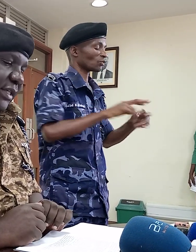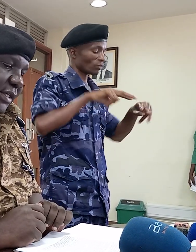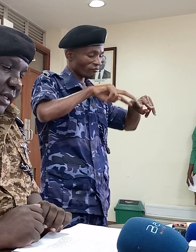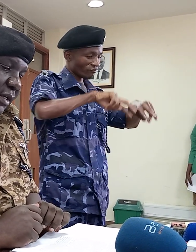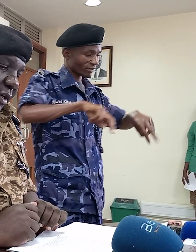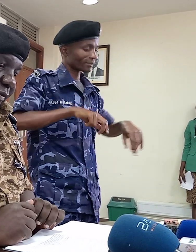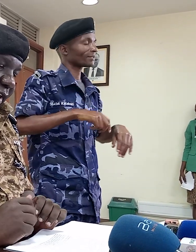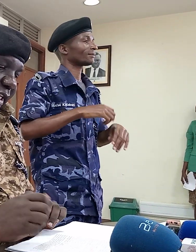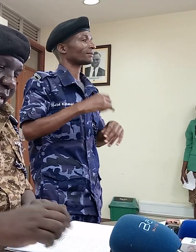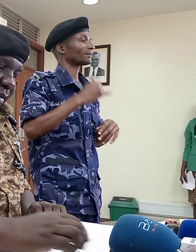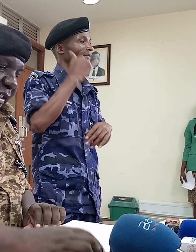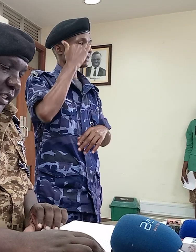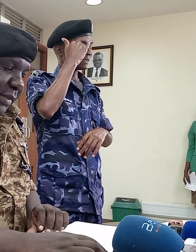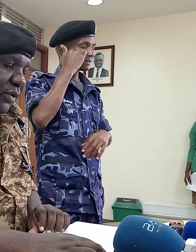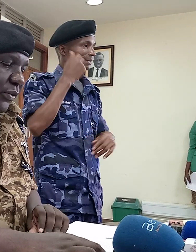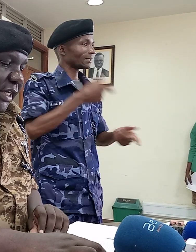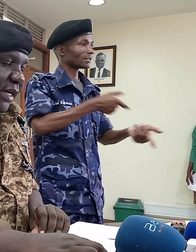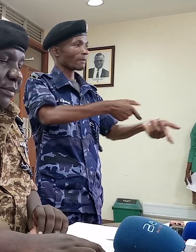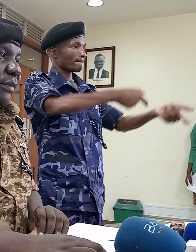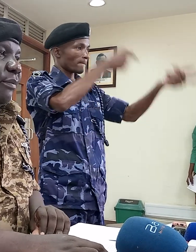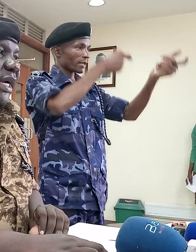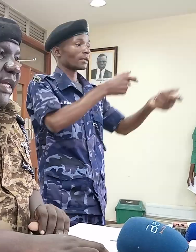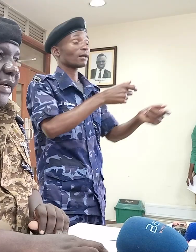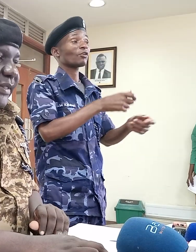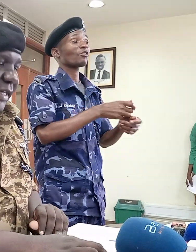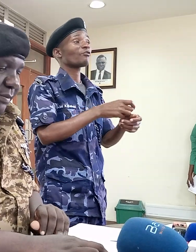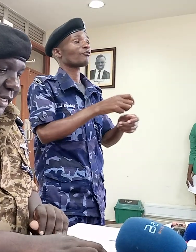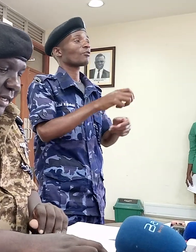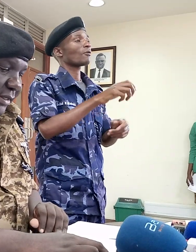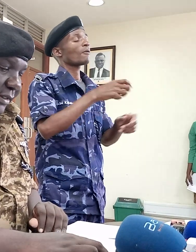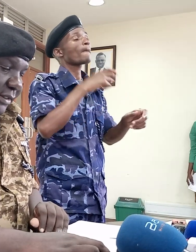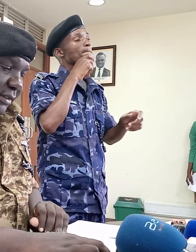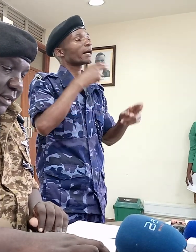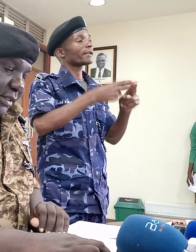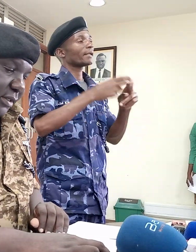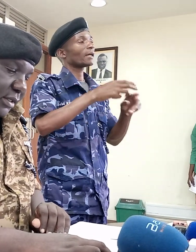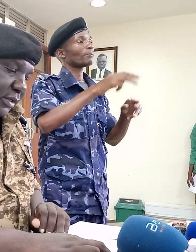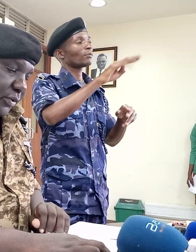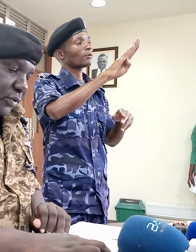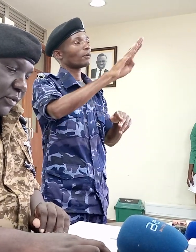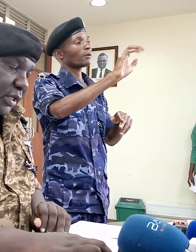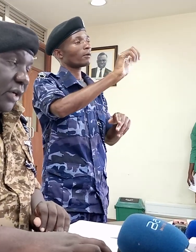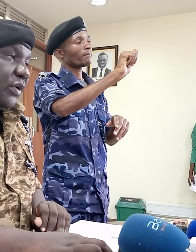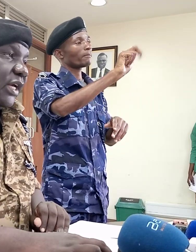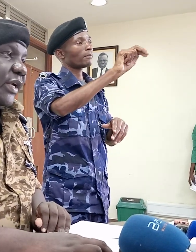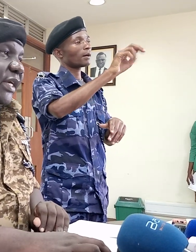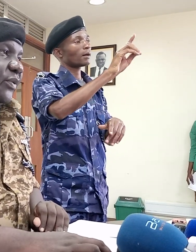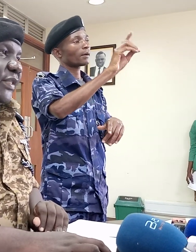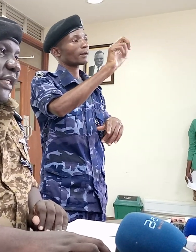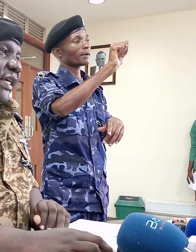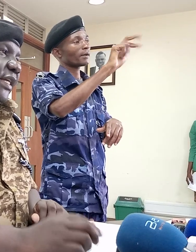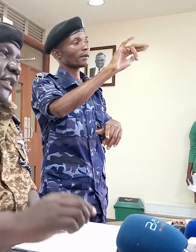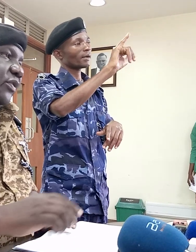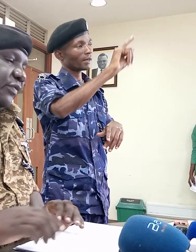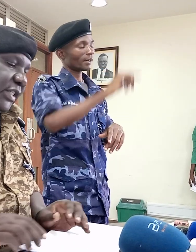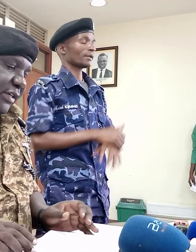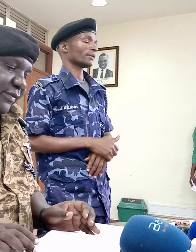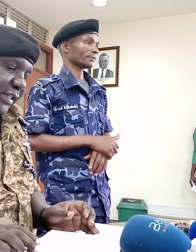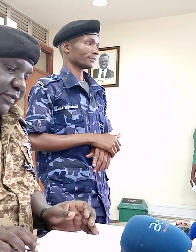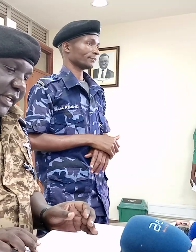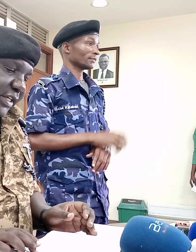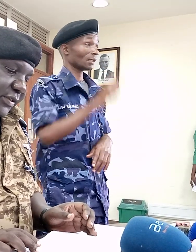murder of Indian businessman UTTAM BHANDARI Sarimal. You are all aware he was the director